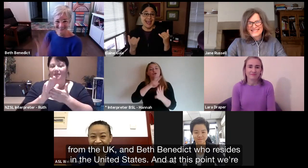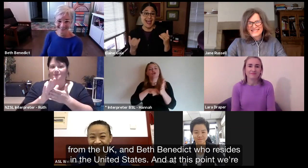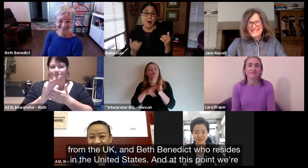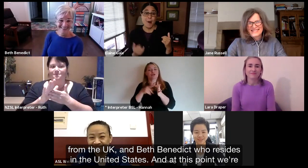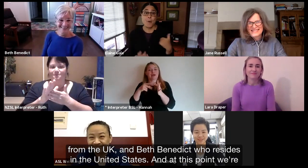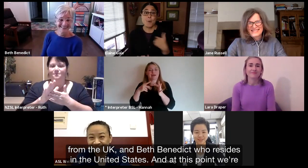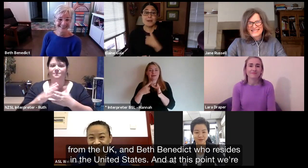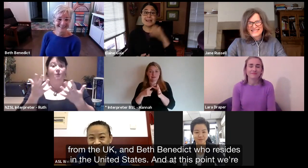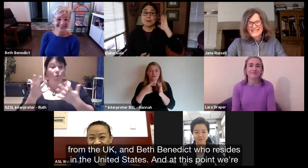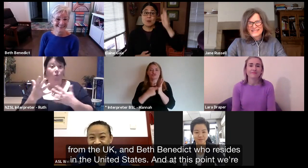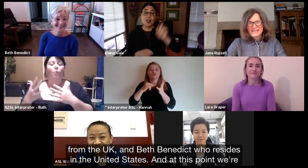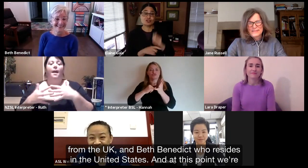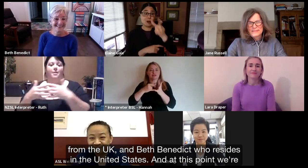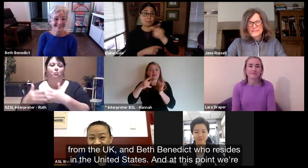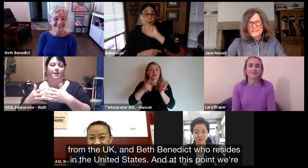resides in the United States.